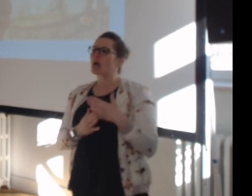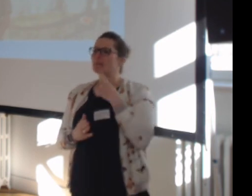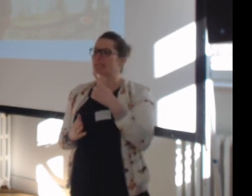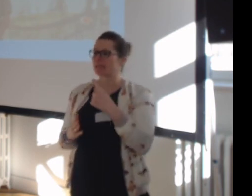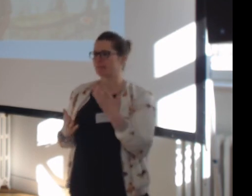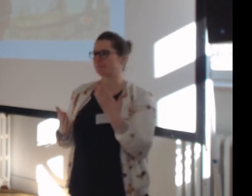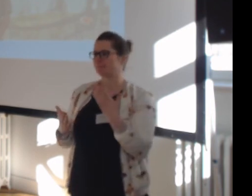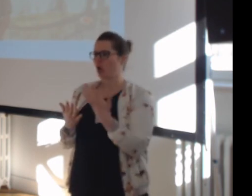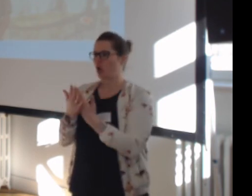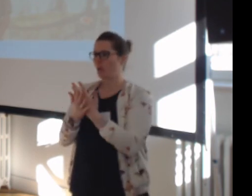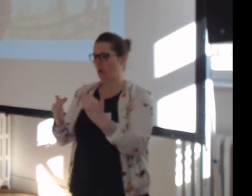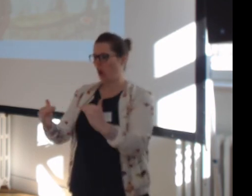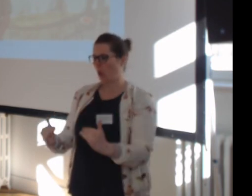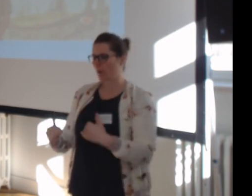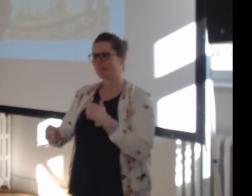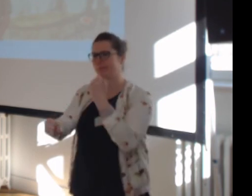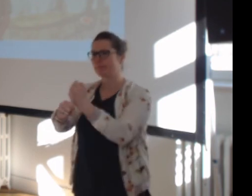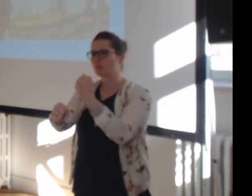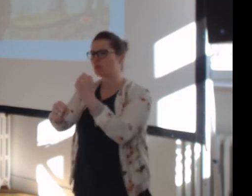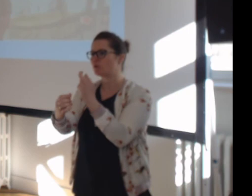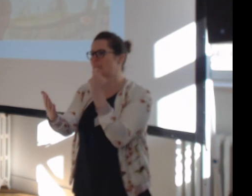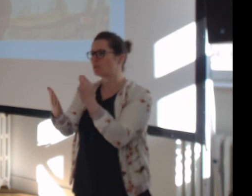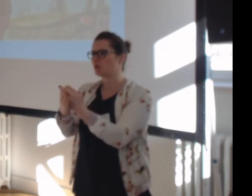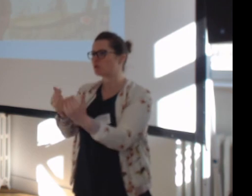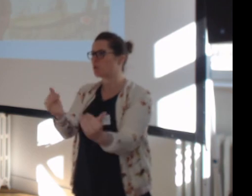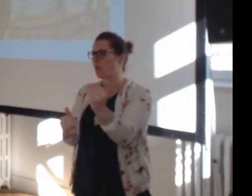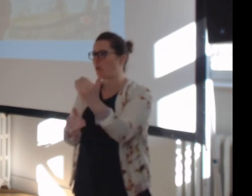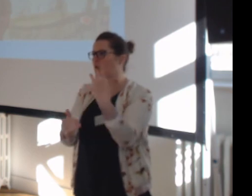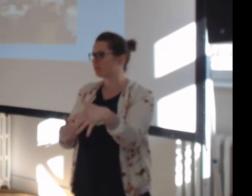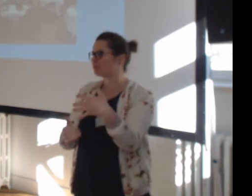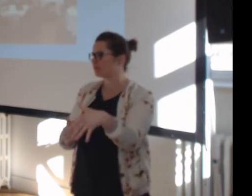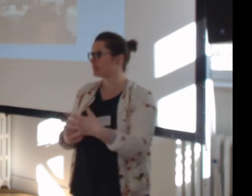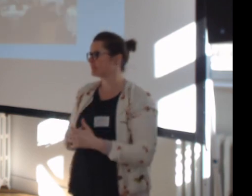very low because the production costs are very high.